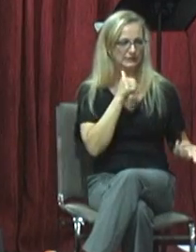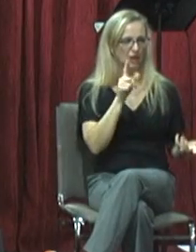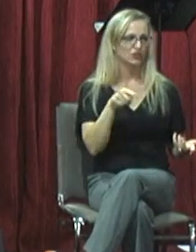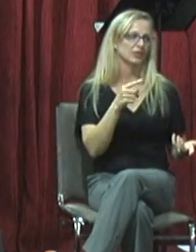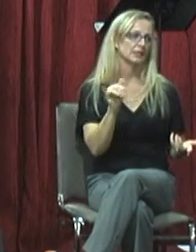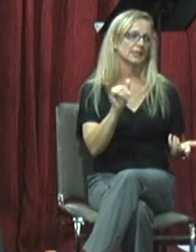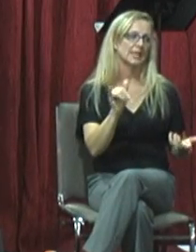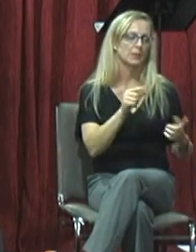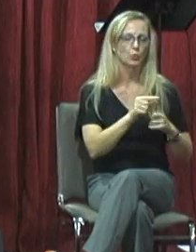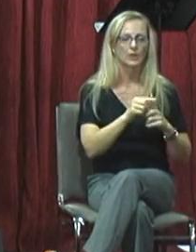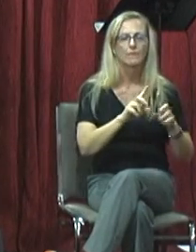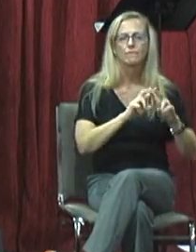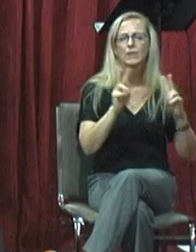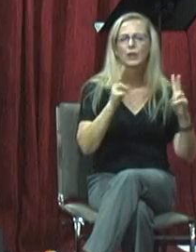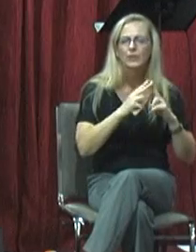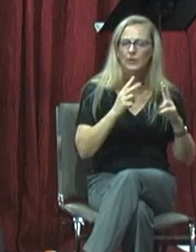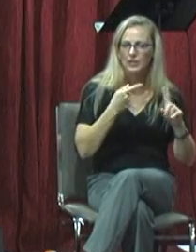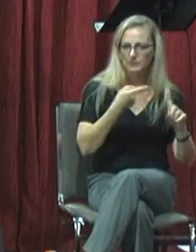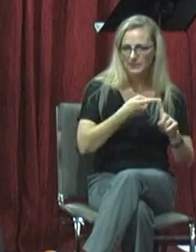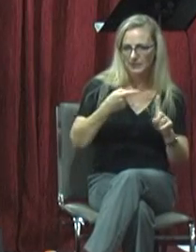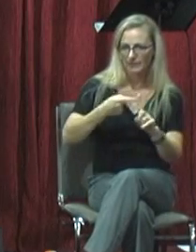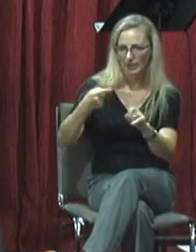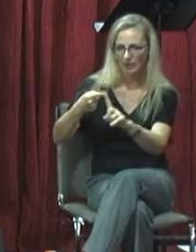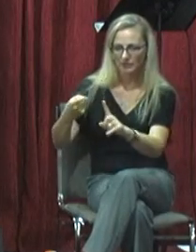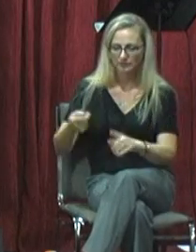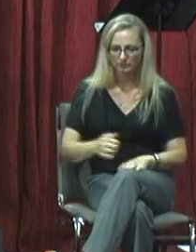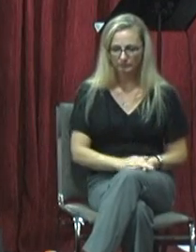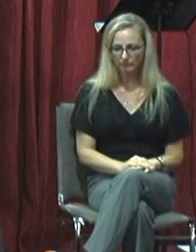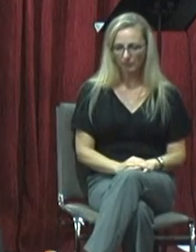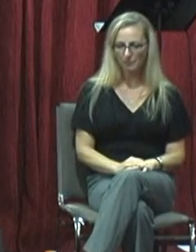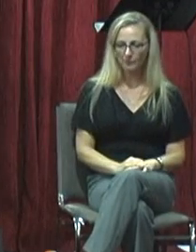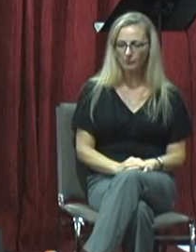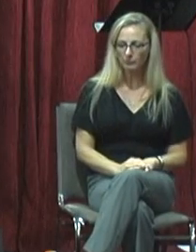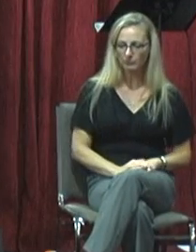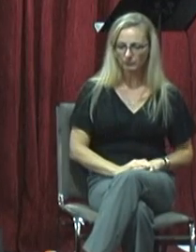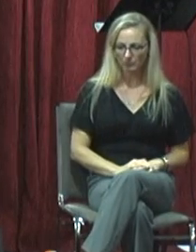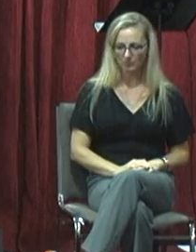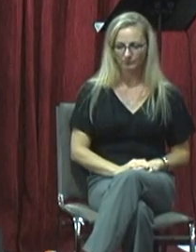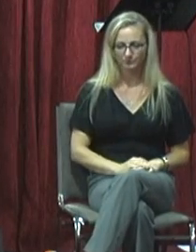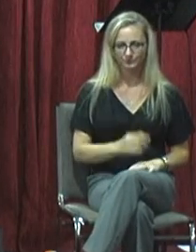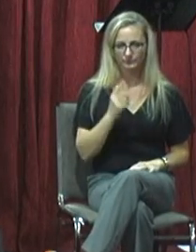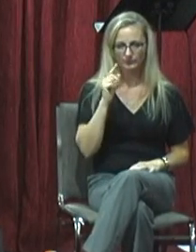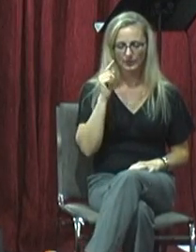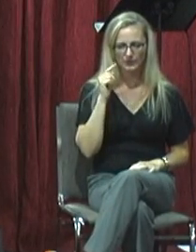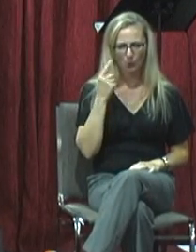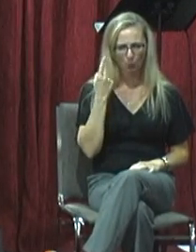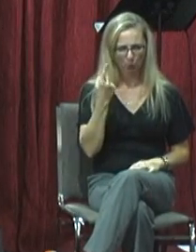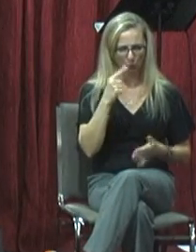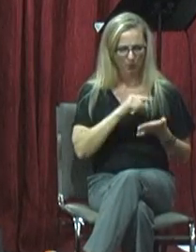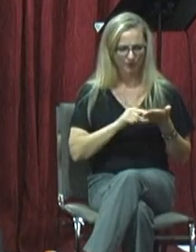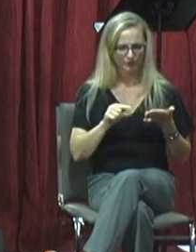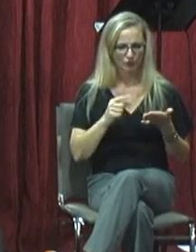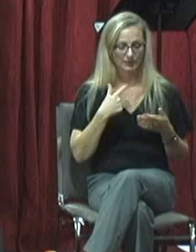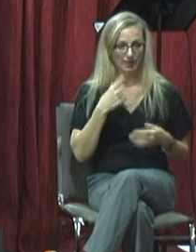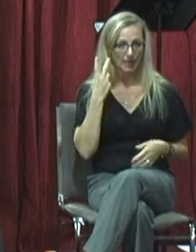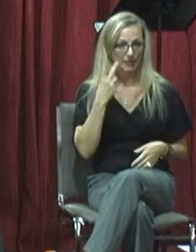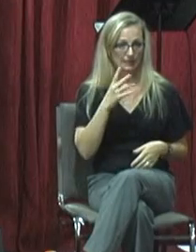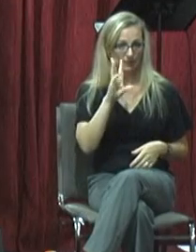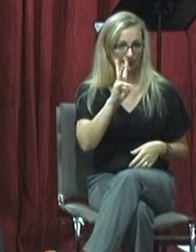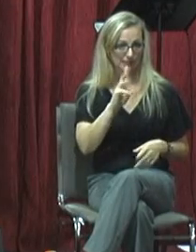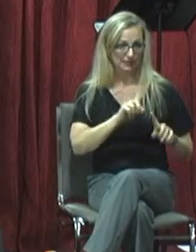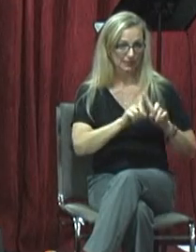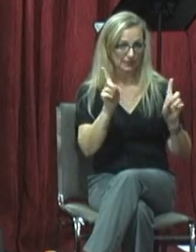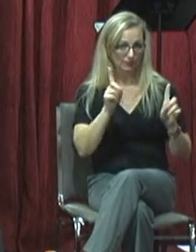there. It was a very specific meaning. So in this one little verse, I saw six